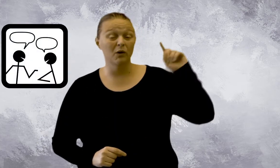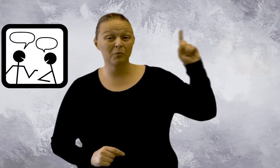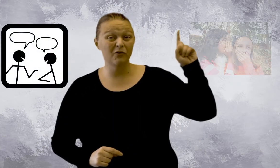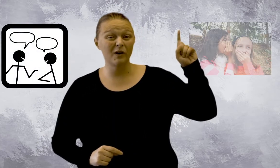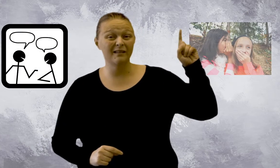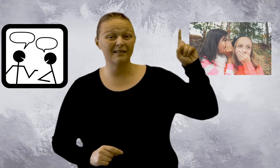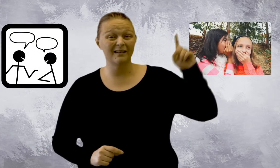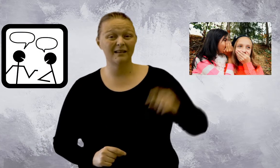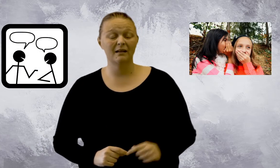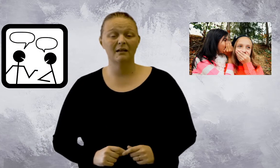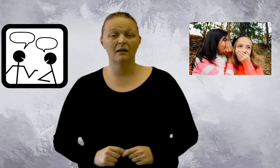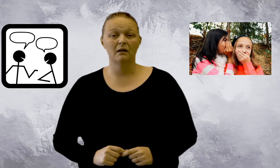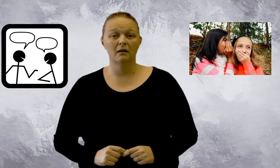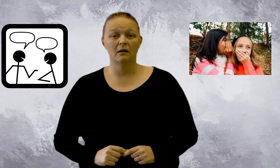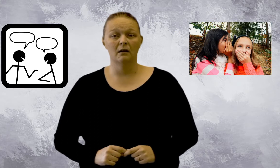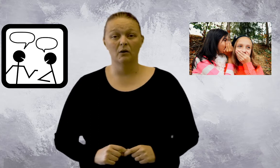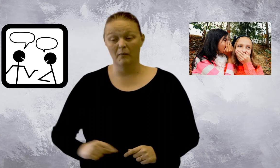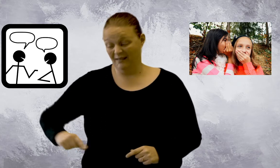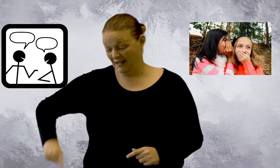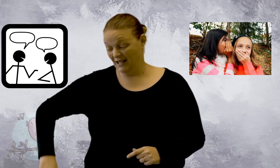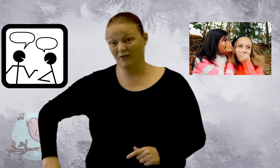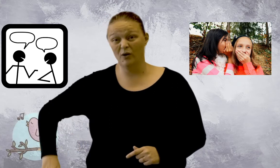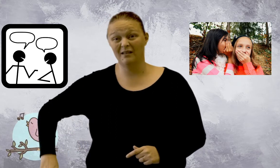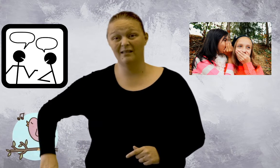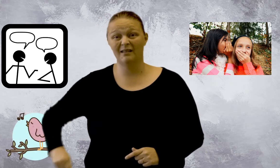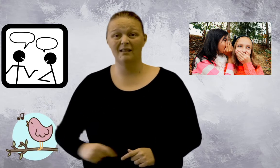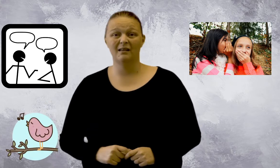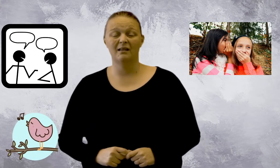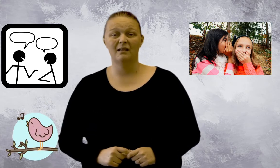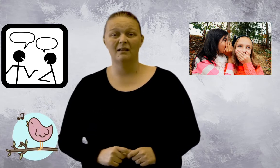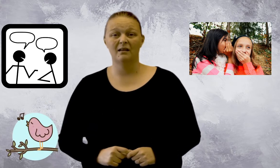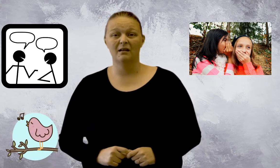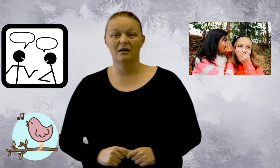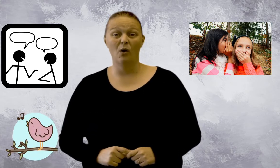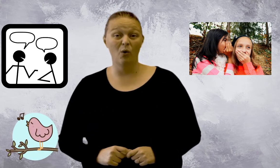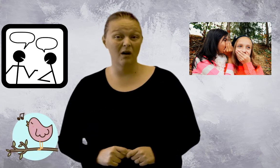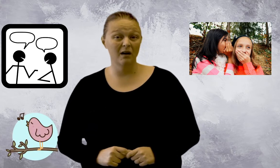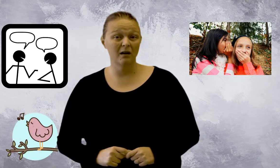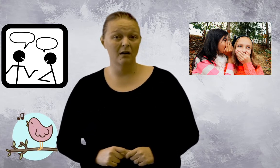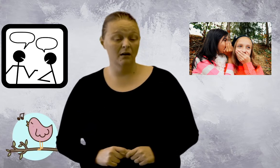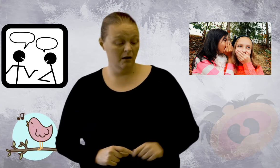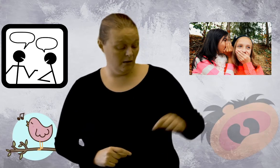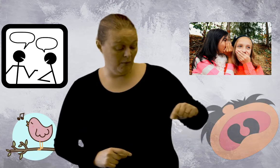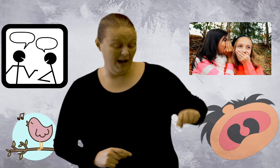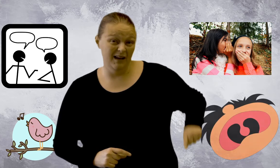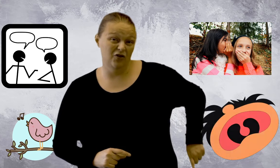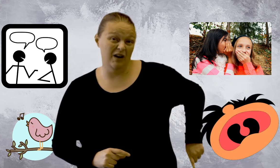whisper voice? Or my singing voice? Or my shouting